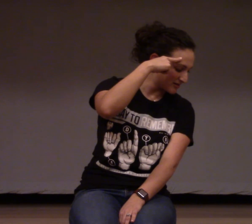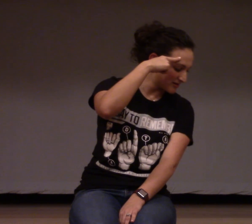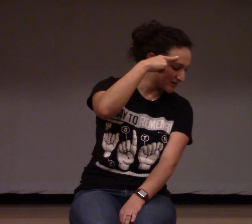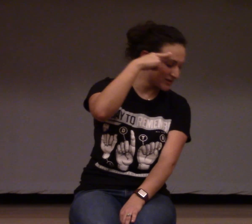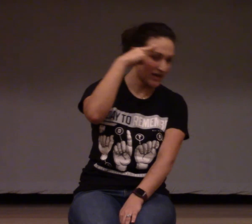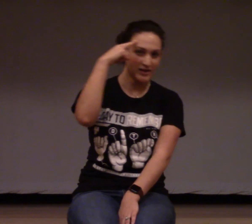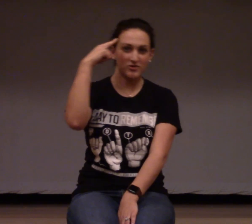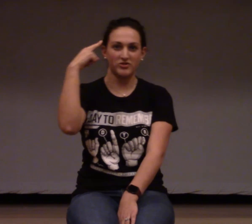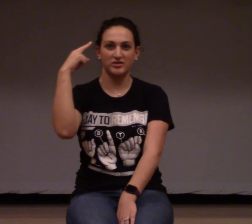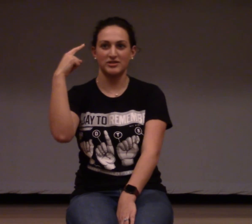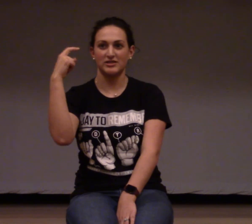Yellow.